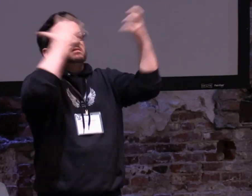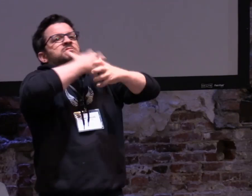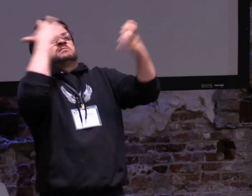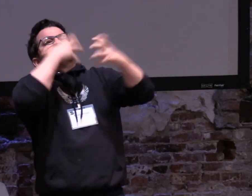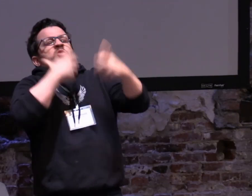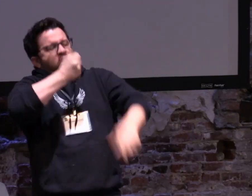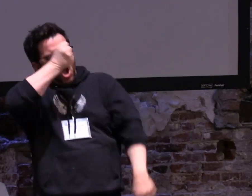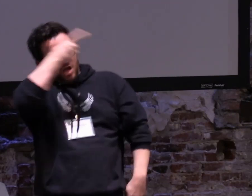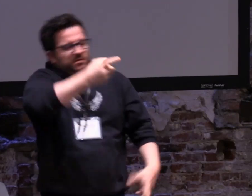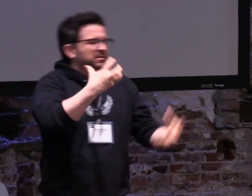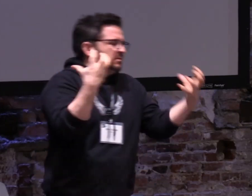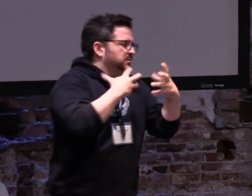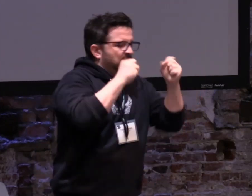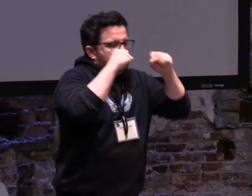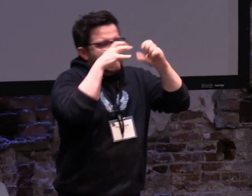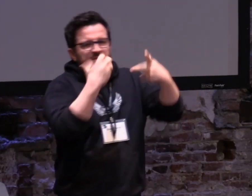The end result